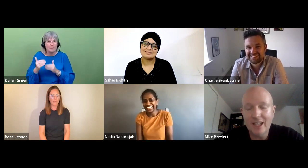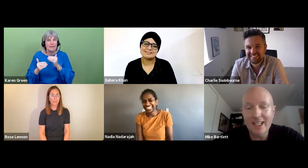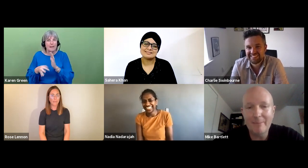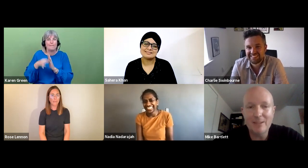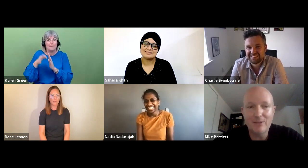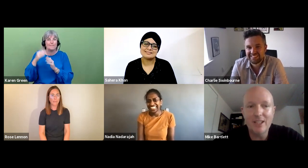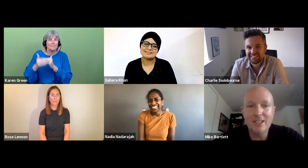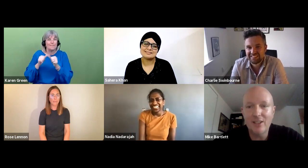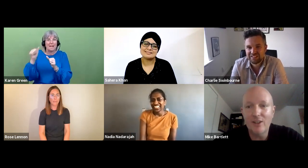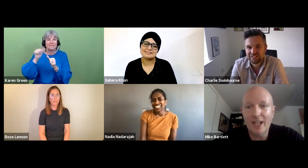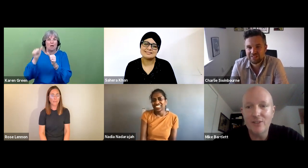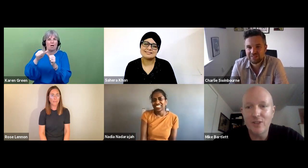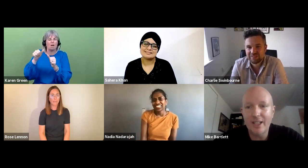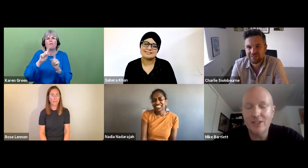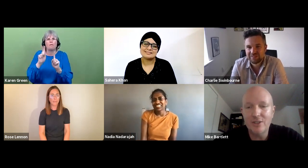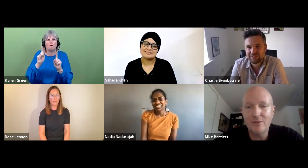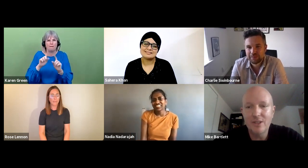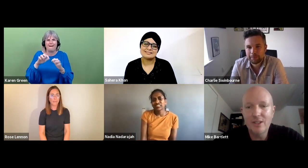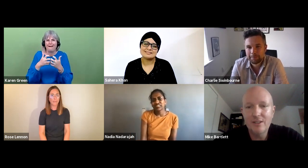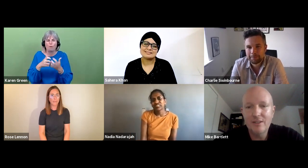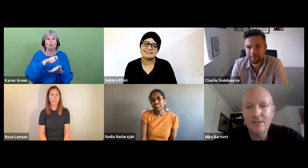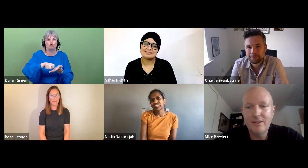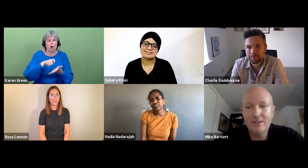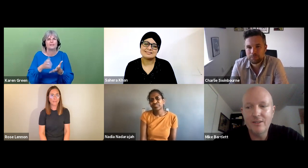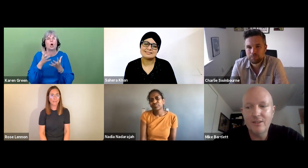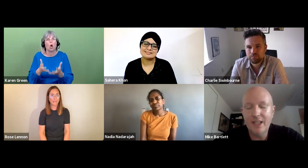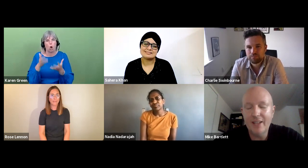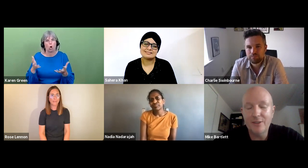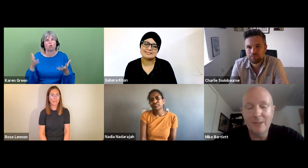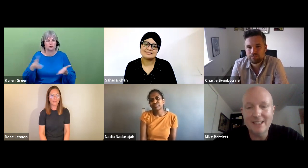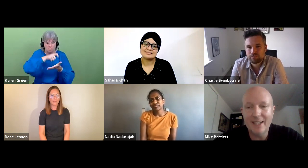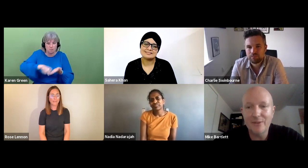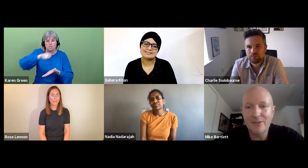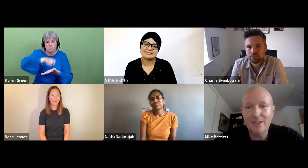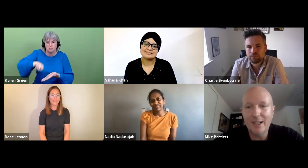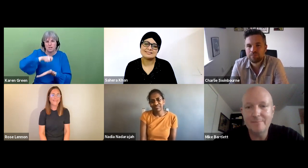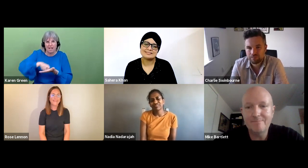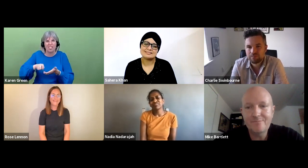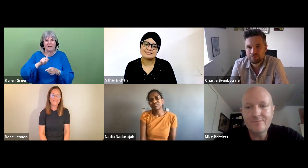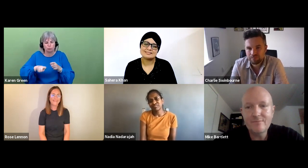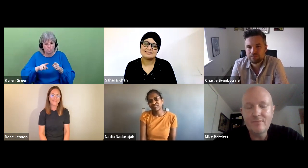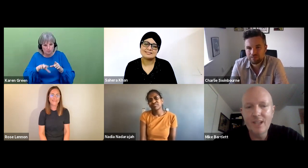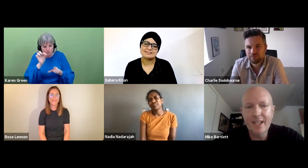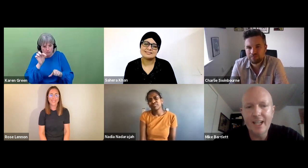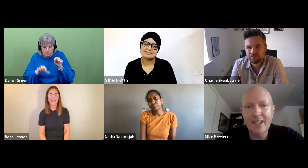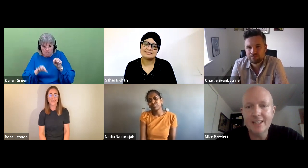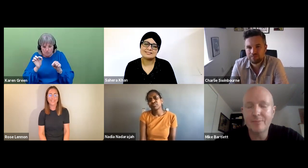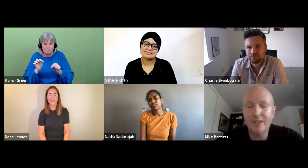get better by writing a lot and trying to get the good bits out. And that's the process